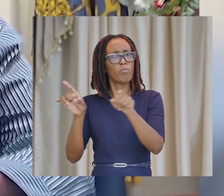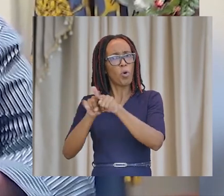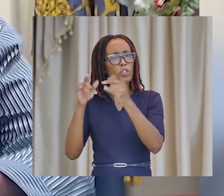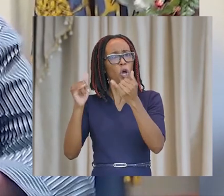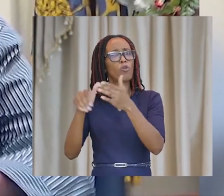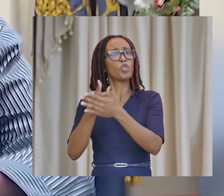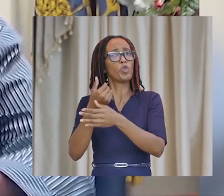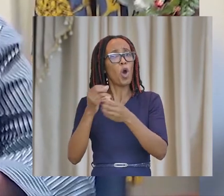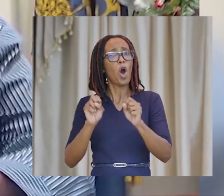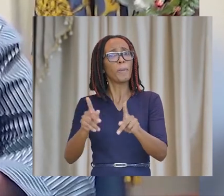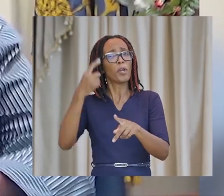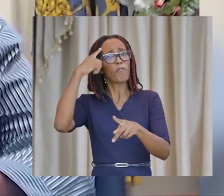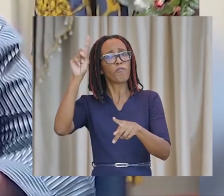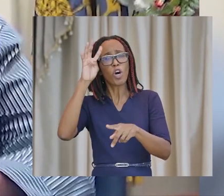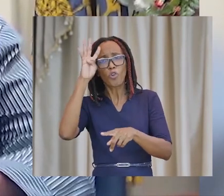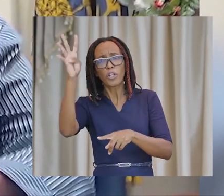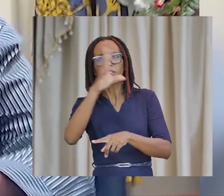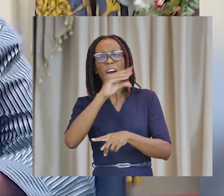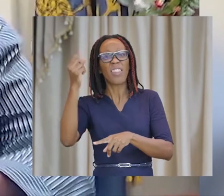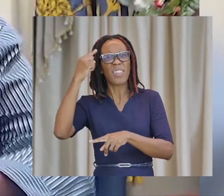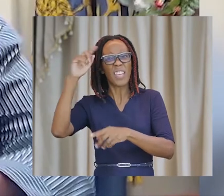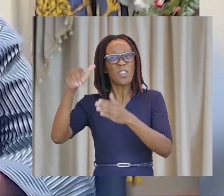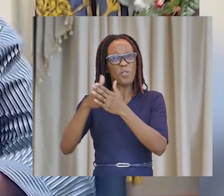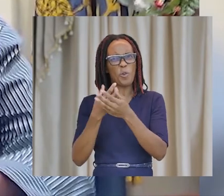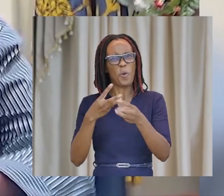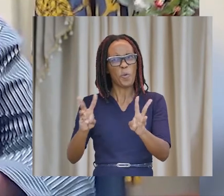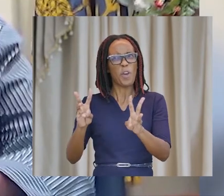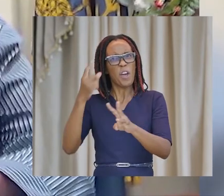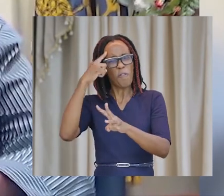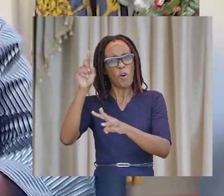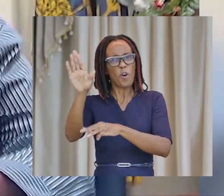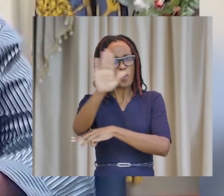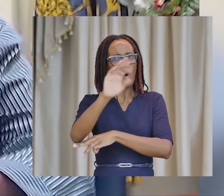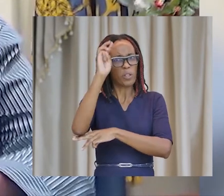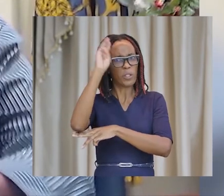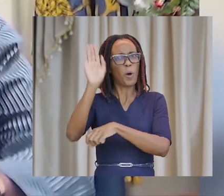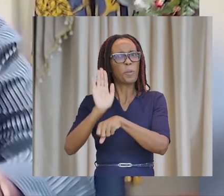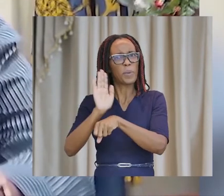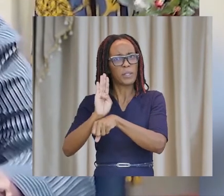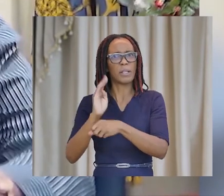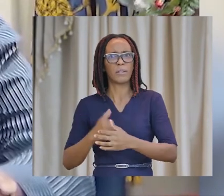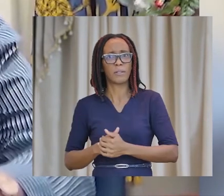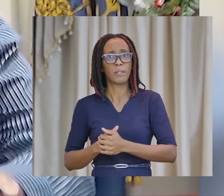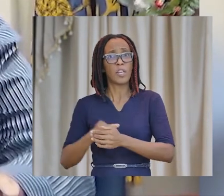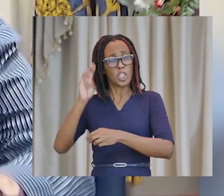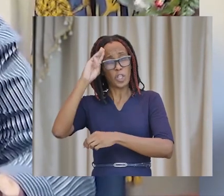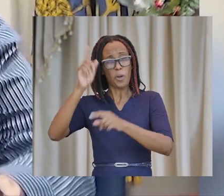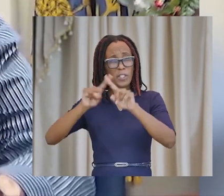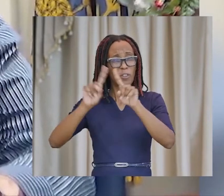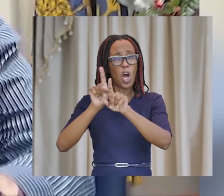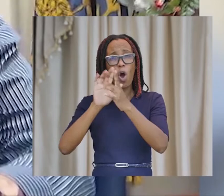opportunity to be creative and rethink old ways of doing business. Scouts have participated in online training and